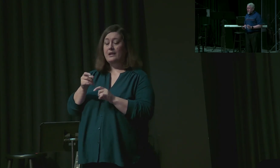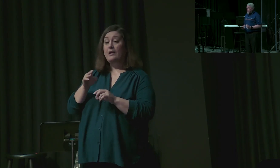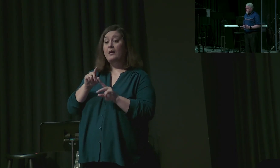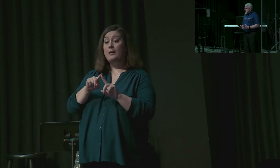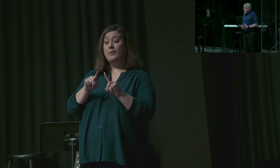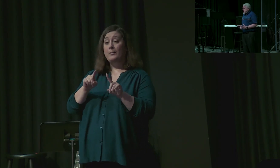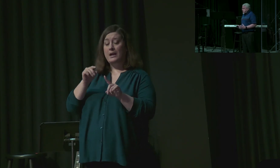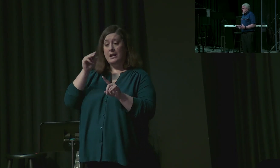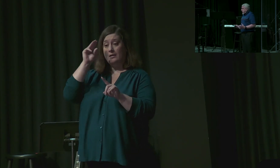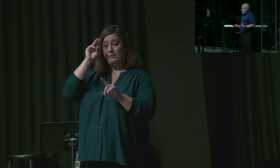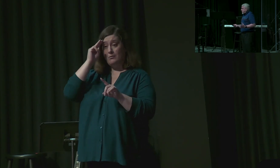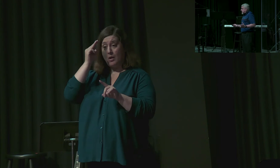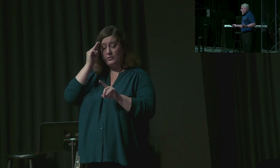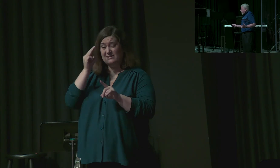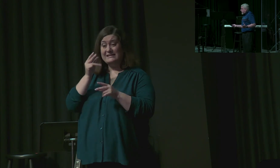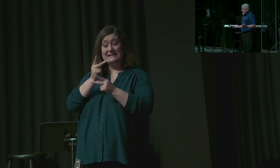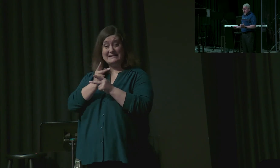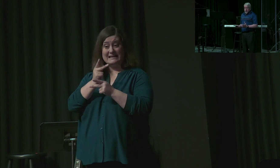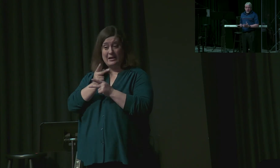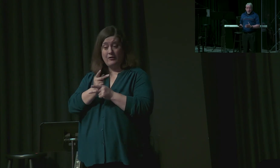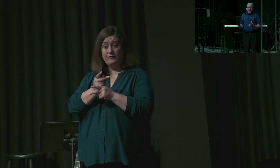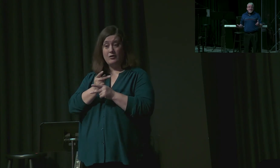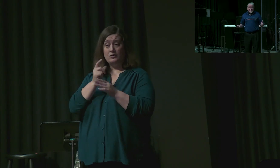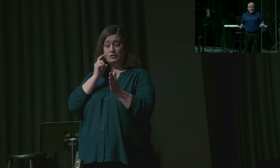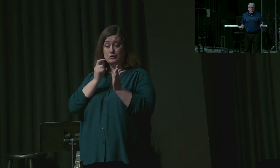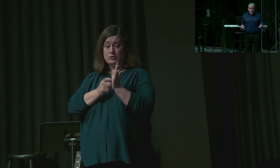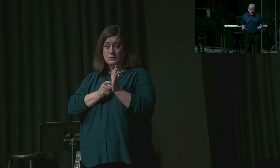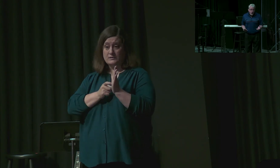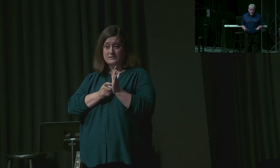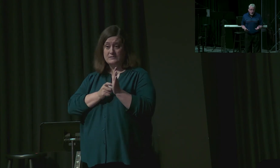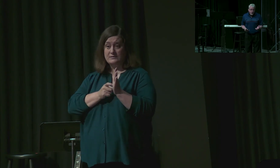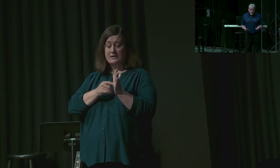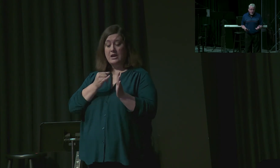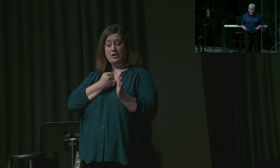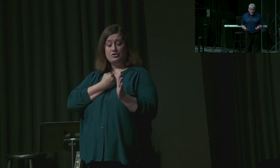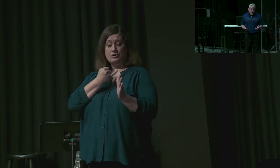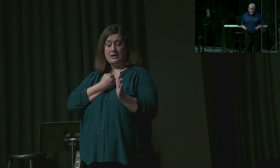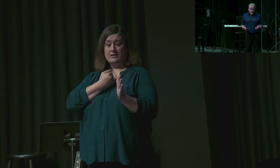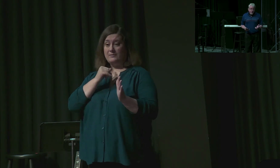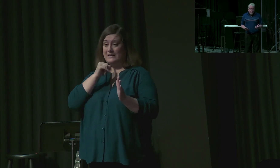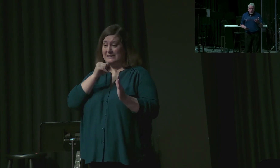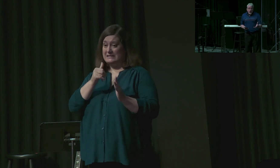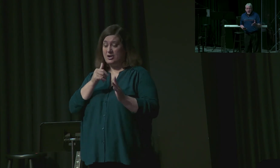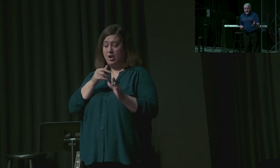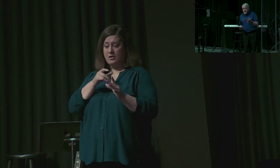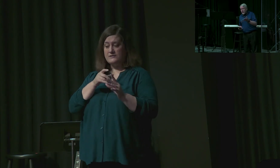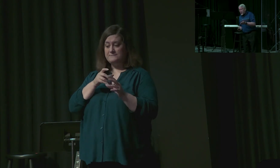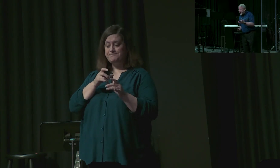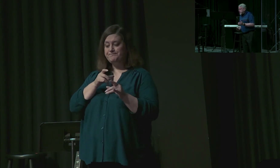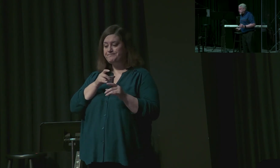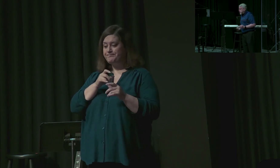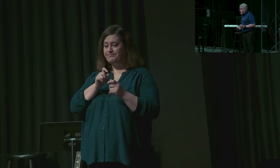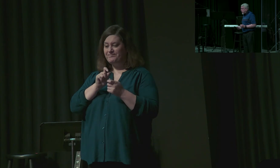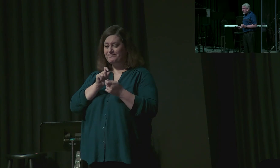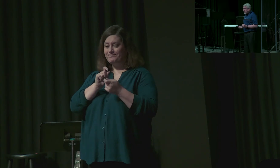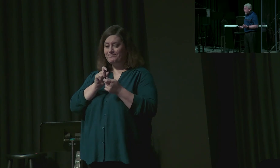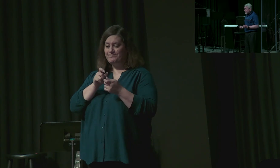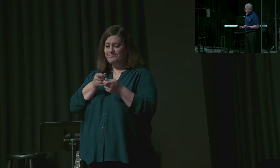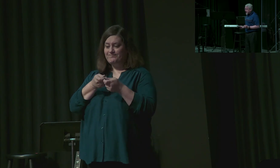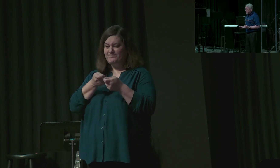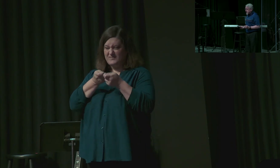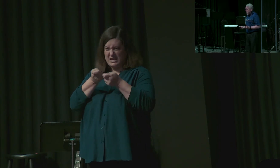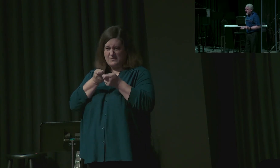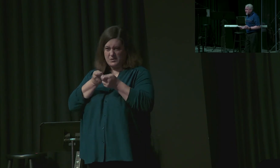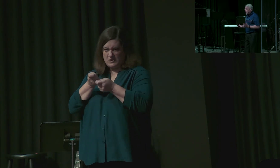note that Jacob is not being a schemer. And what he is going to do, he